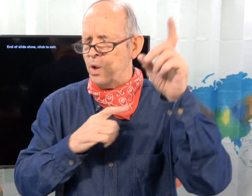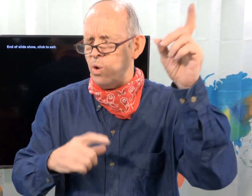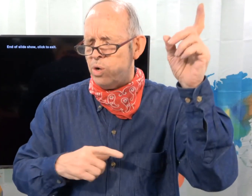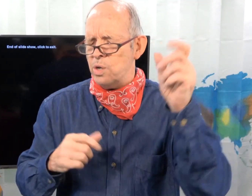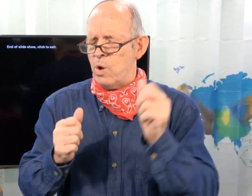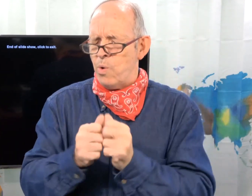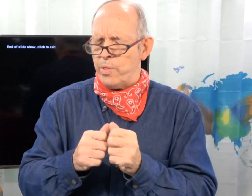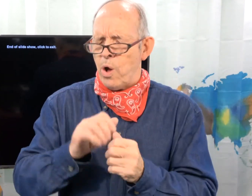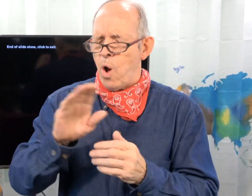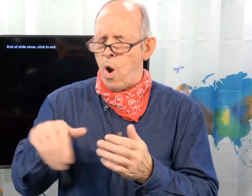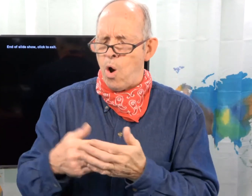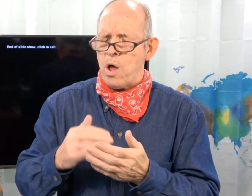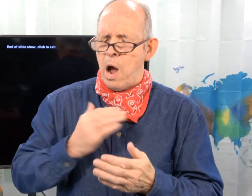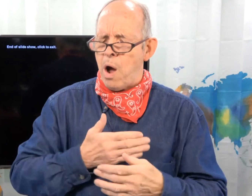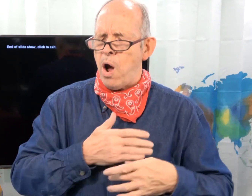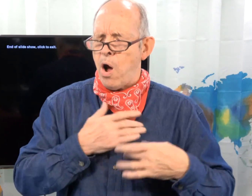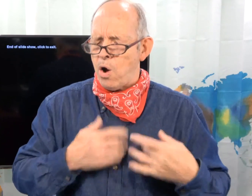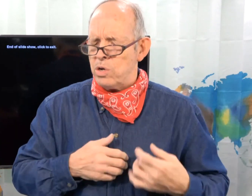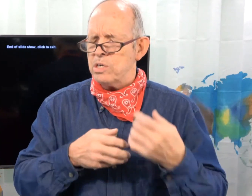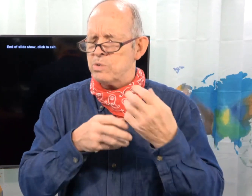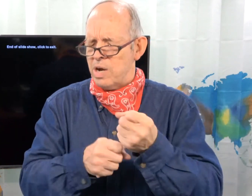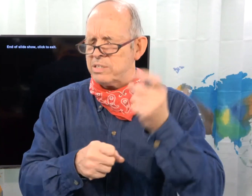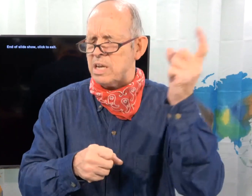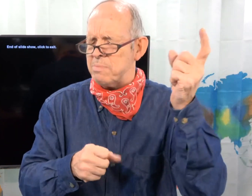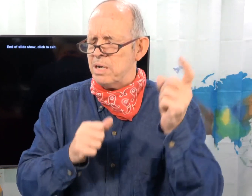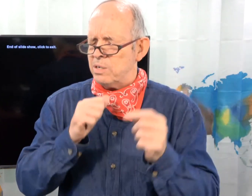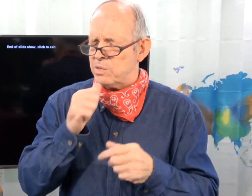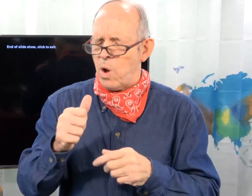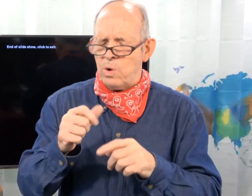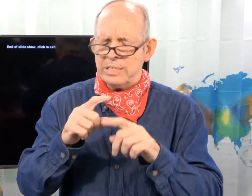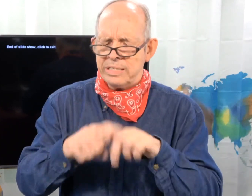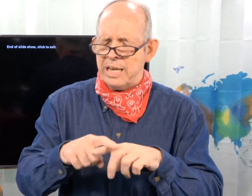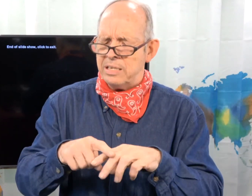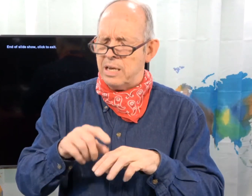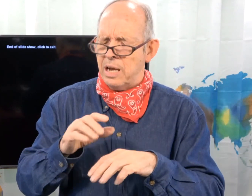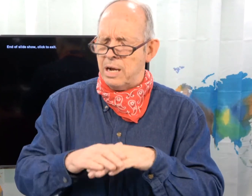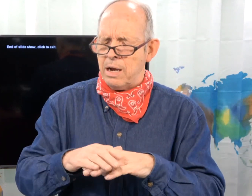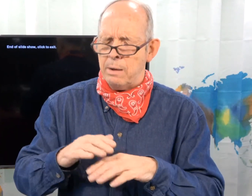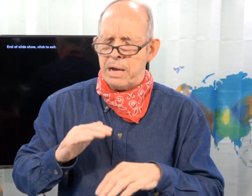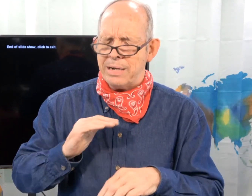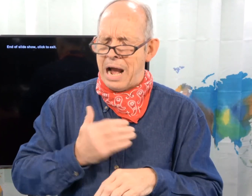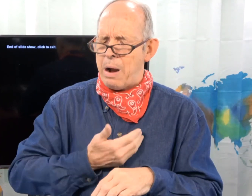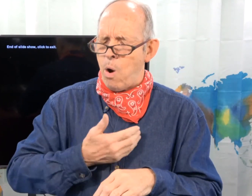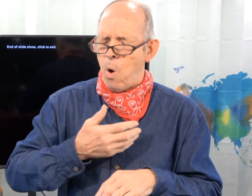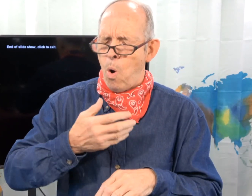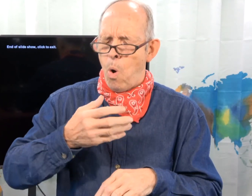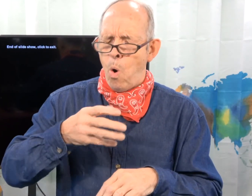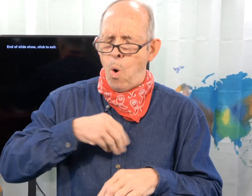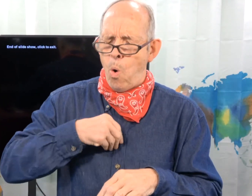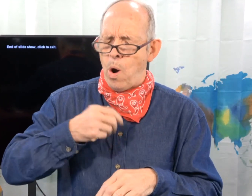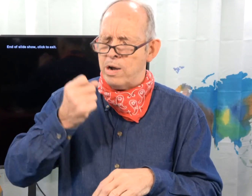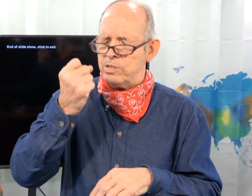Lord with all our heart. Trust Him, don't need a man out or